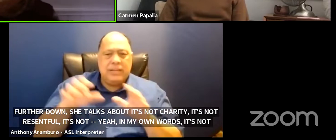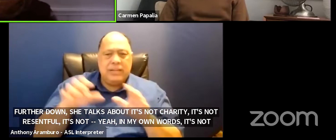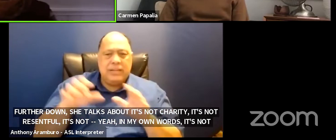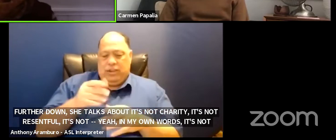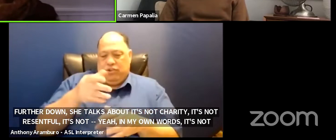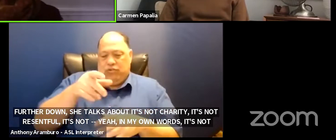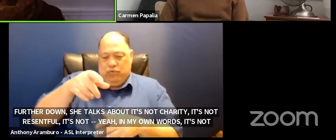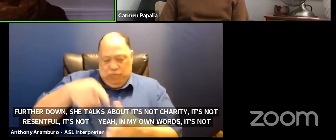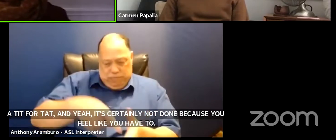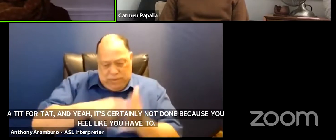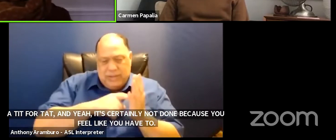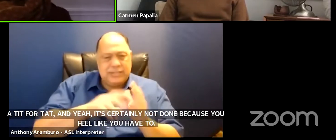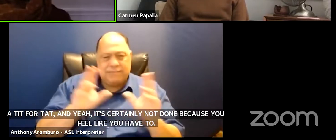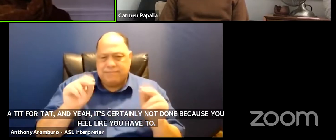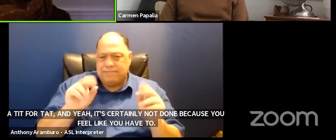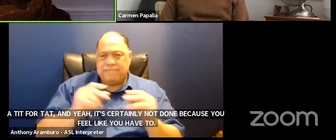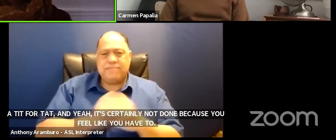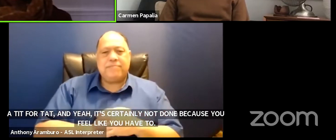to.